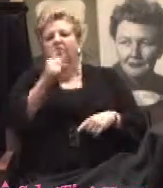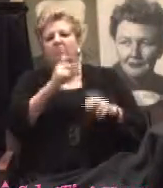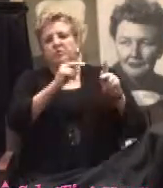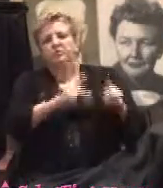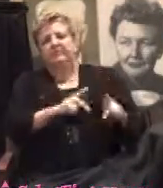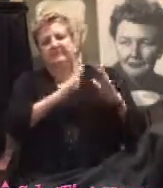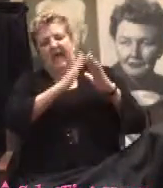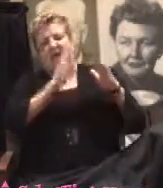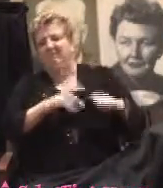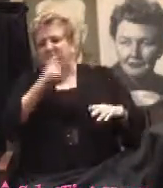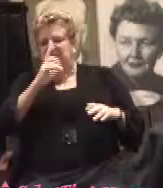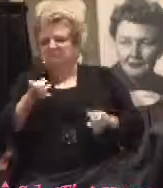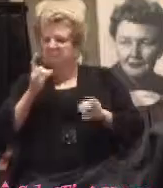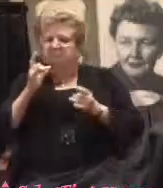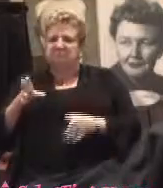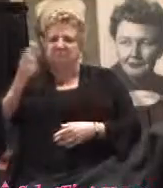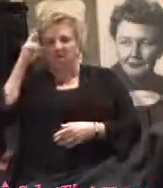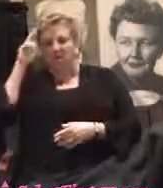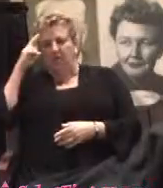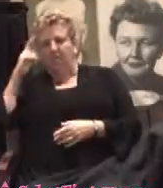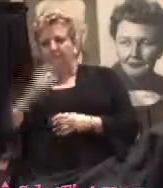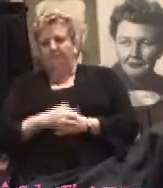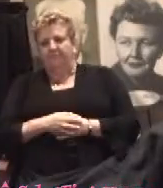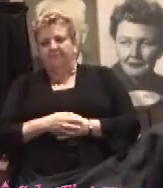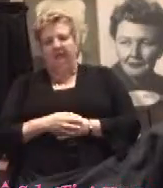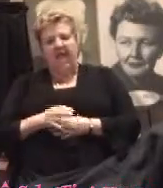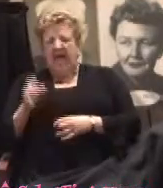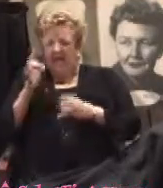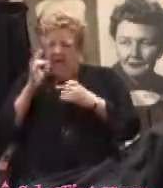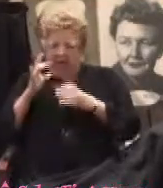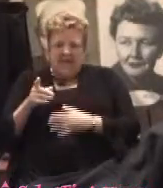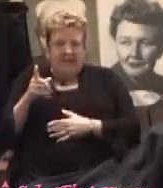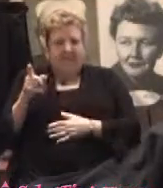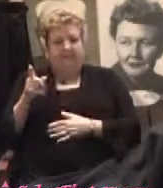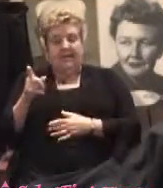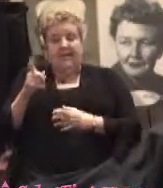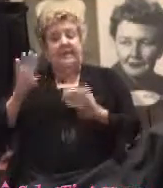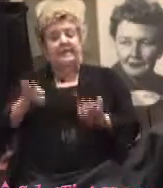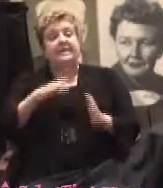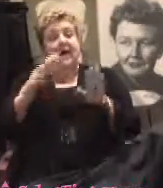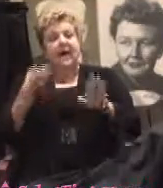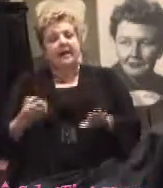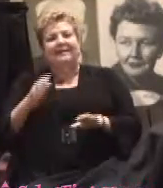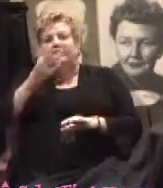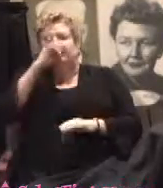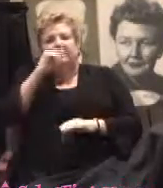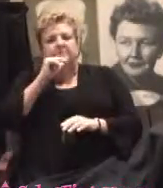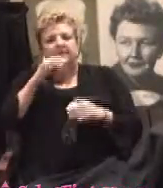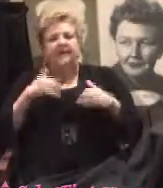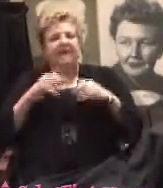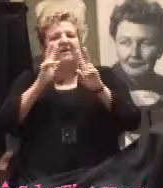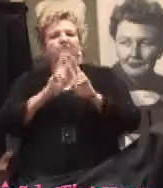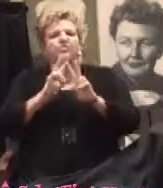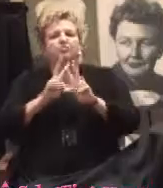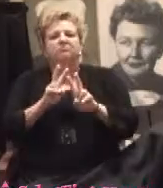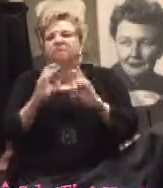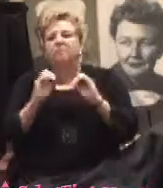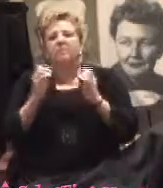human being. And I always hated him. When he died, his kids did not have a funeral because they couldn't think of anyone who would come, including